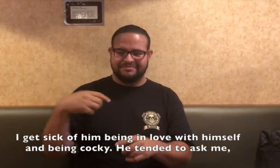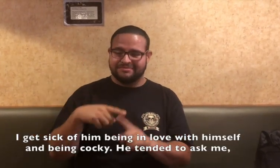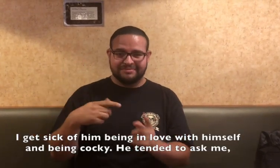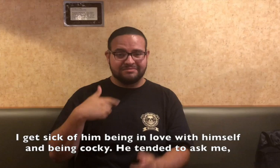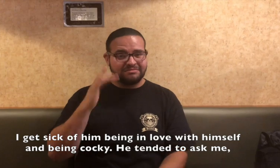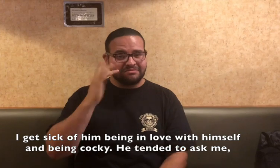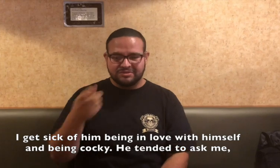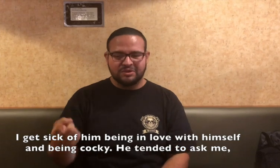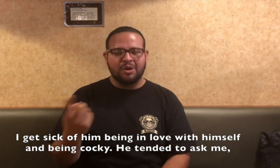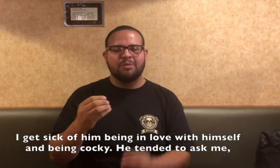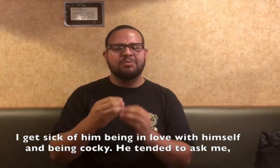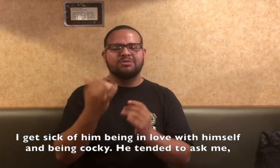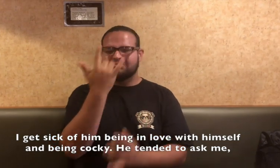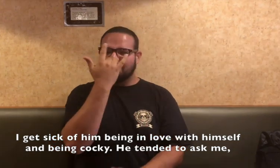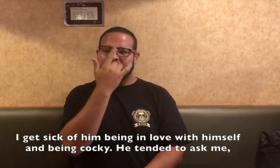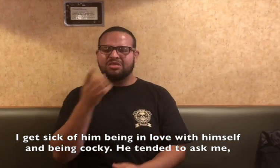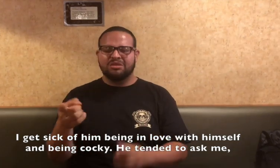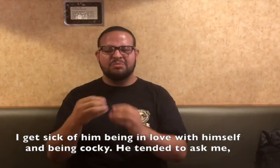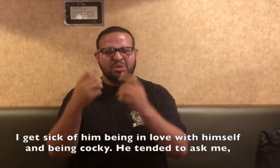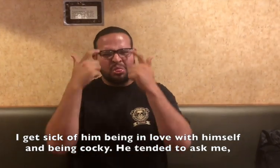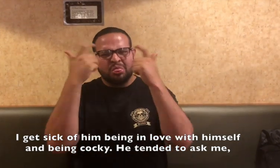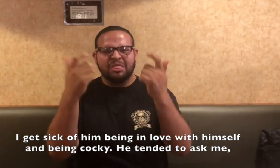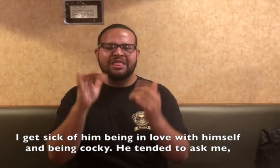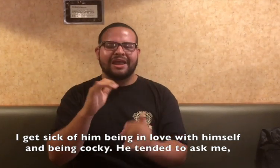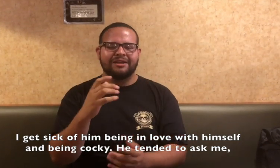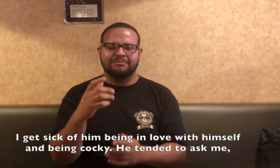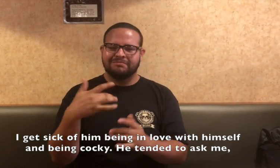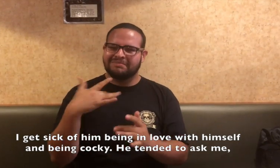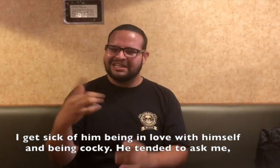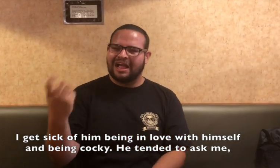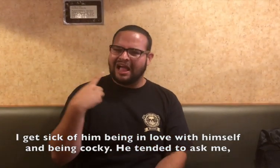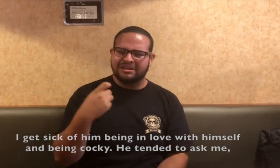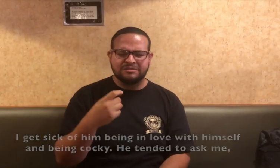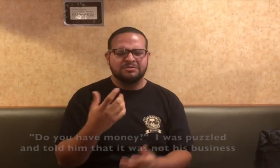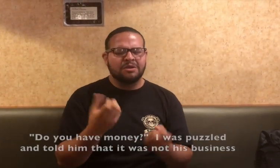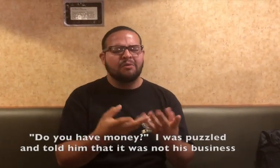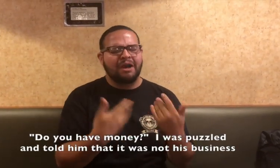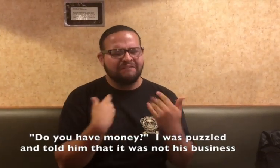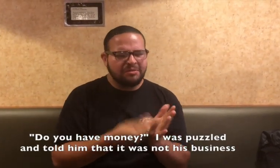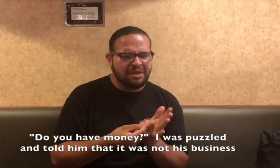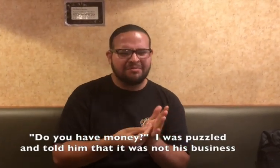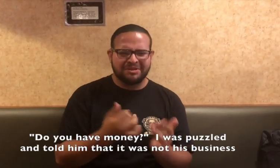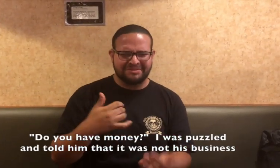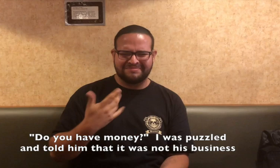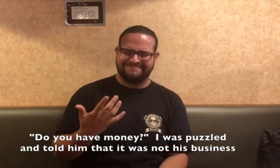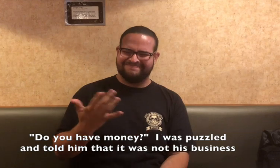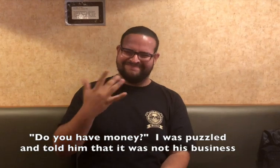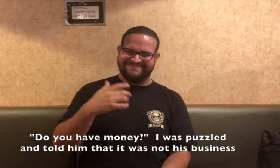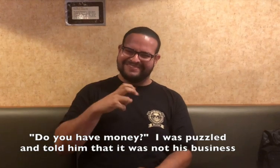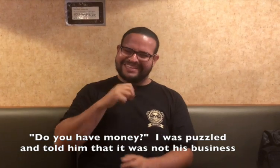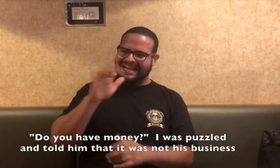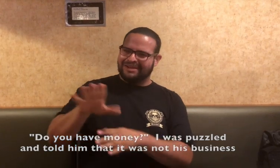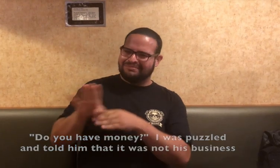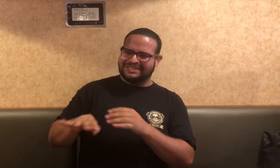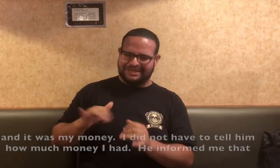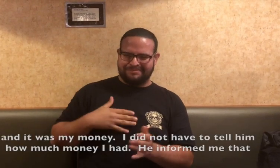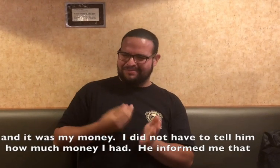in, I get sick of them being in love with himself and being cocky. He tended to ask me, do you have any money? I was puzzled, and I told him that's none of